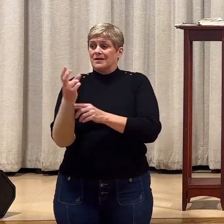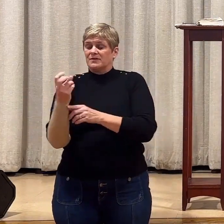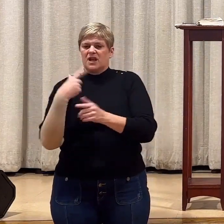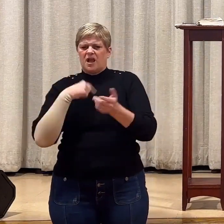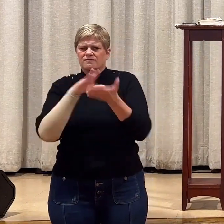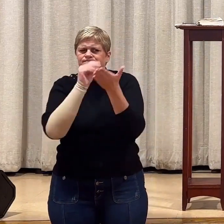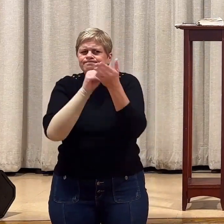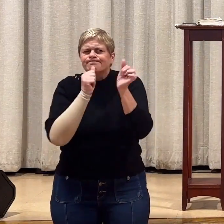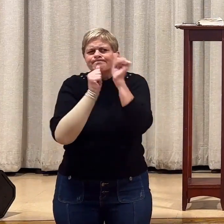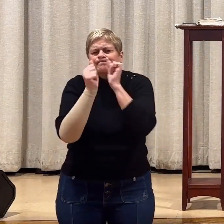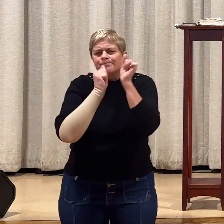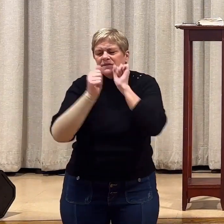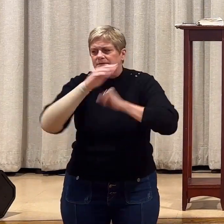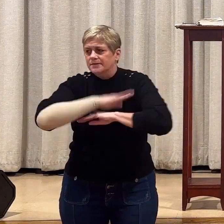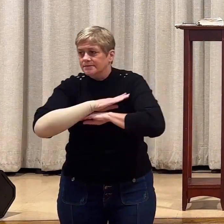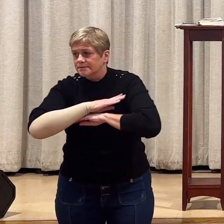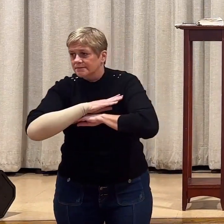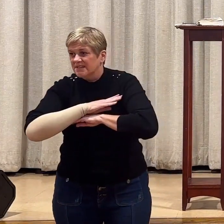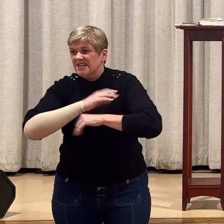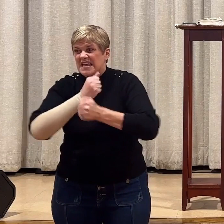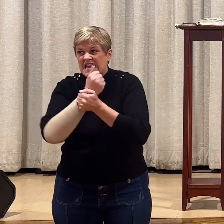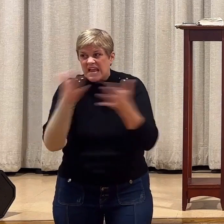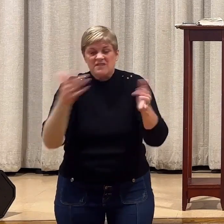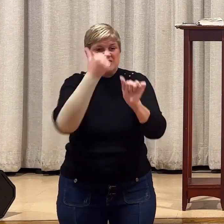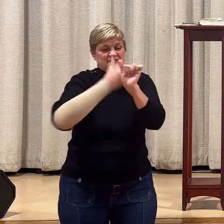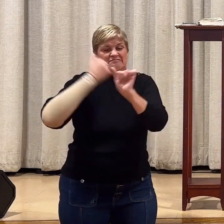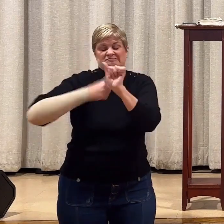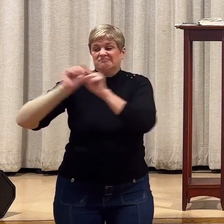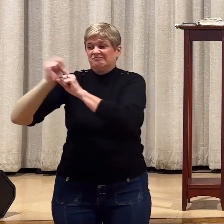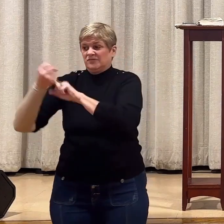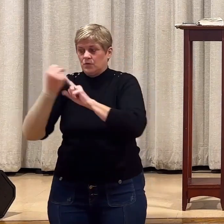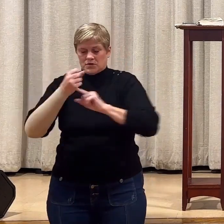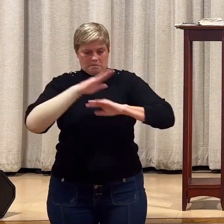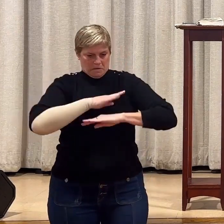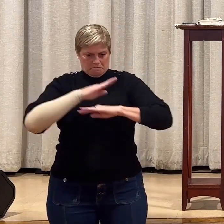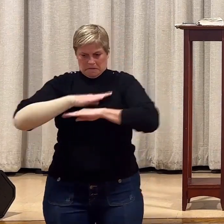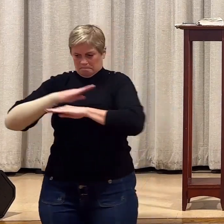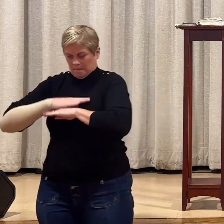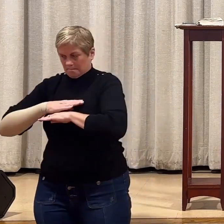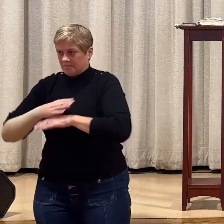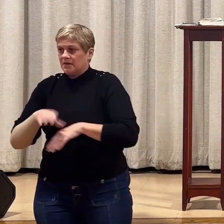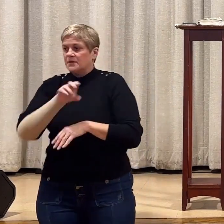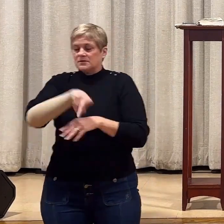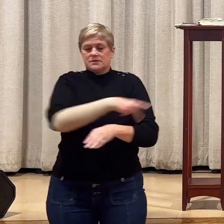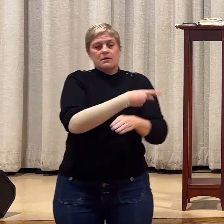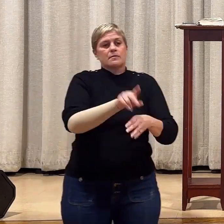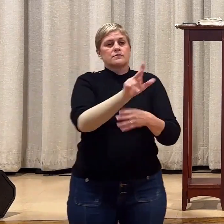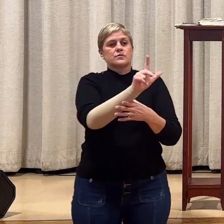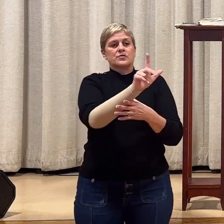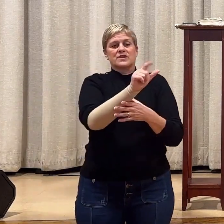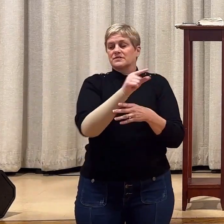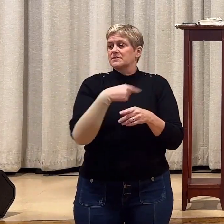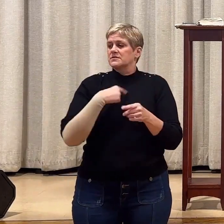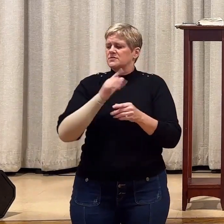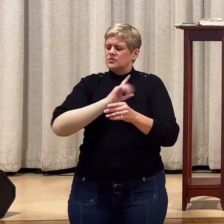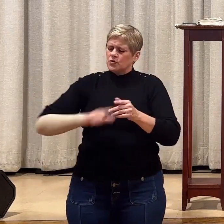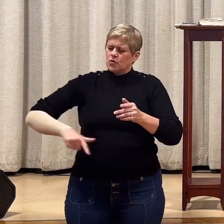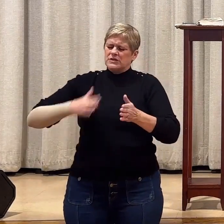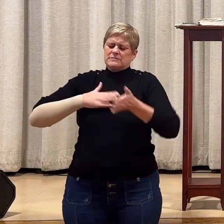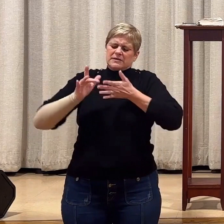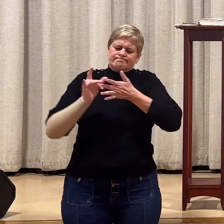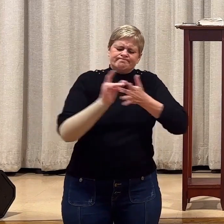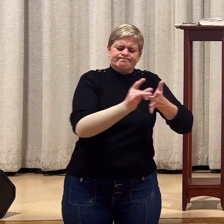the secret of being content in every circumstance. Psalm 23, verse 1, David says what? The Lord is my